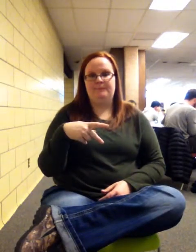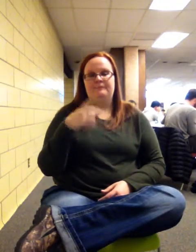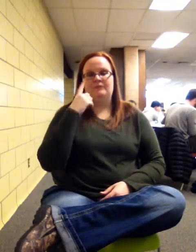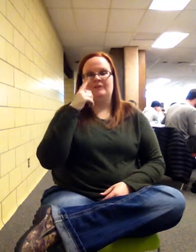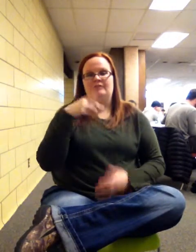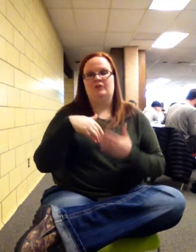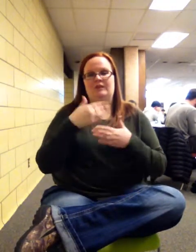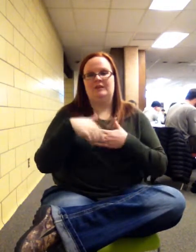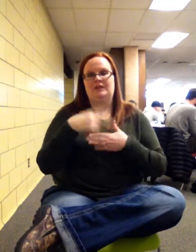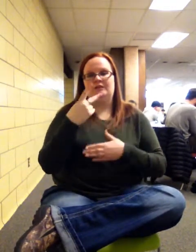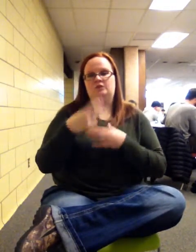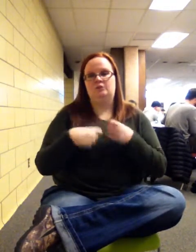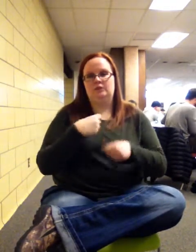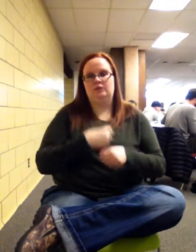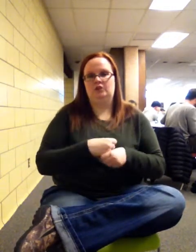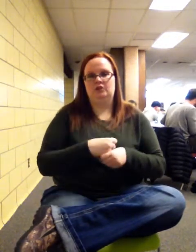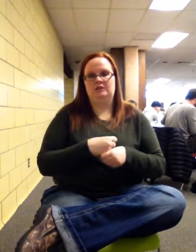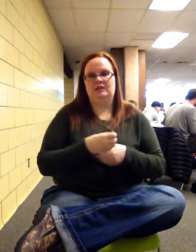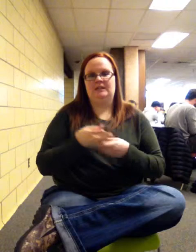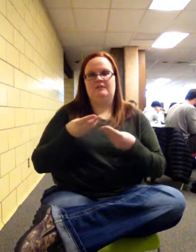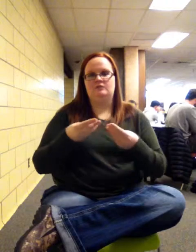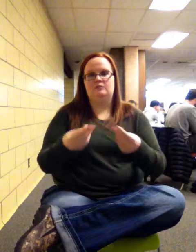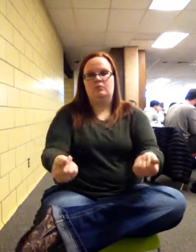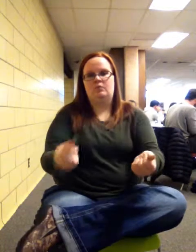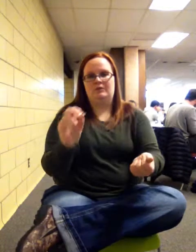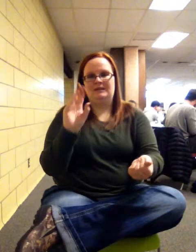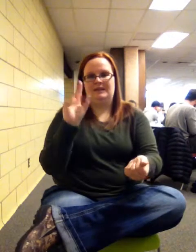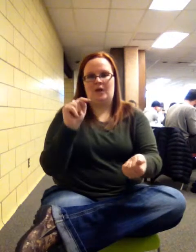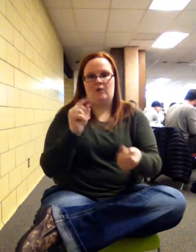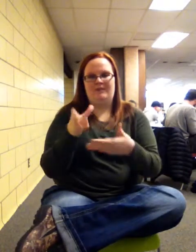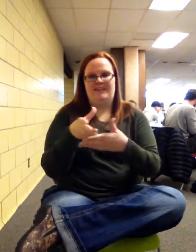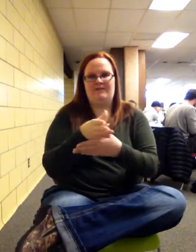2 years and they've smoothed it out. They've averaged it.